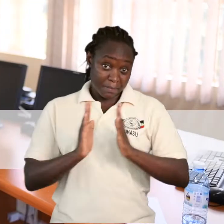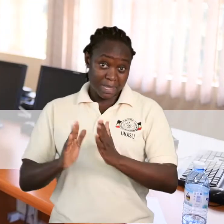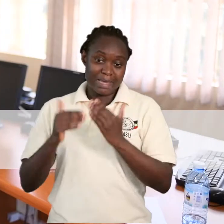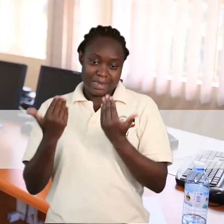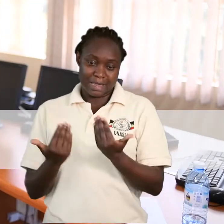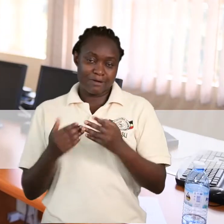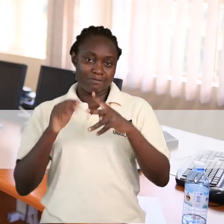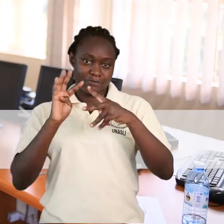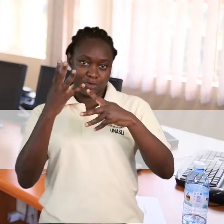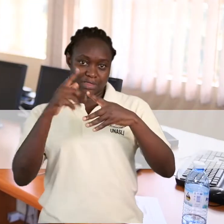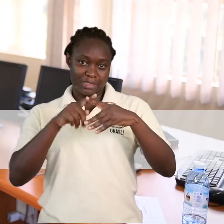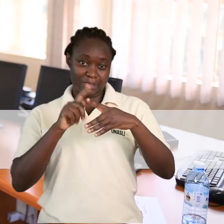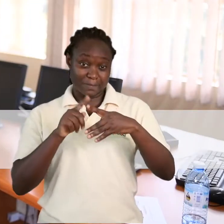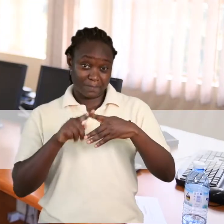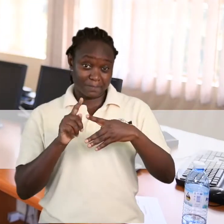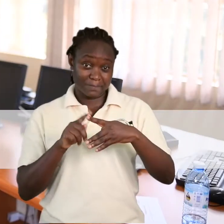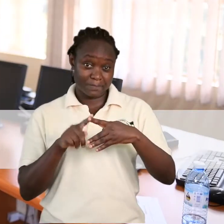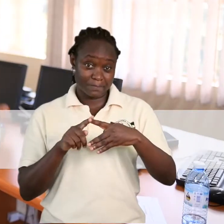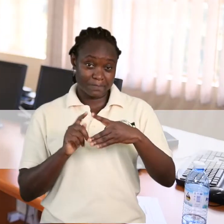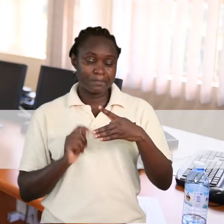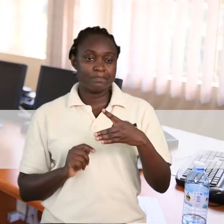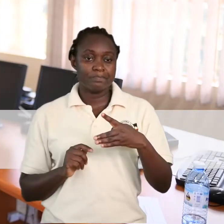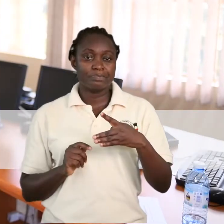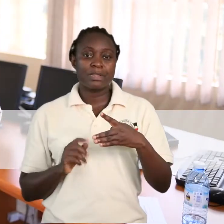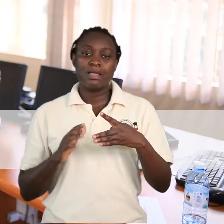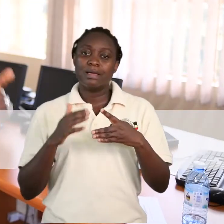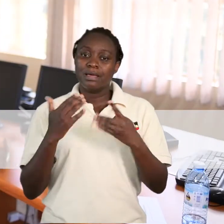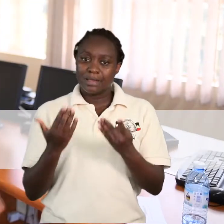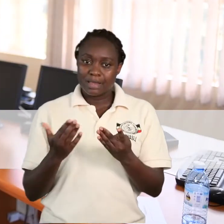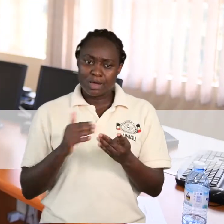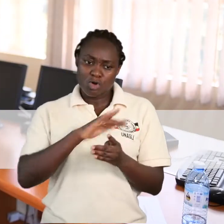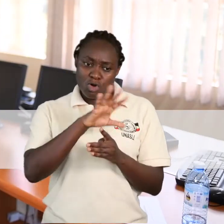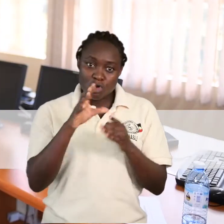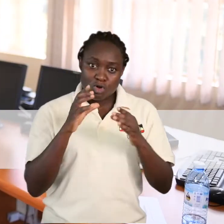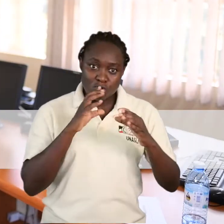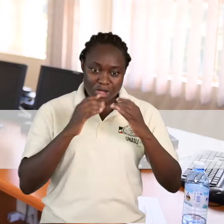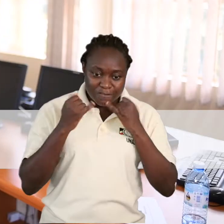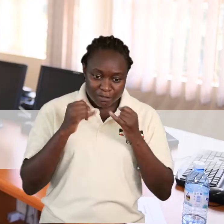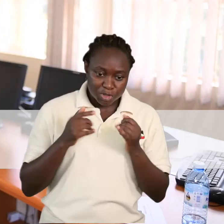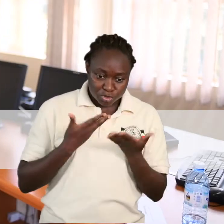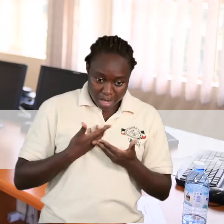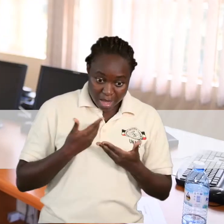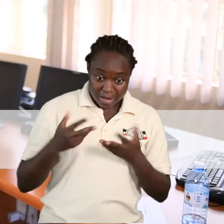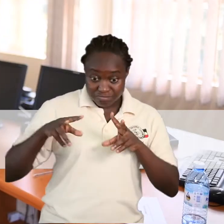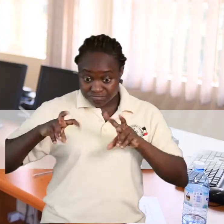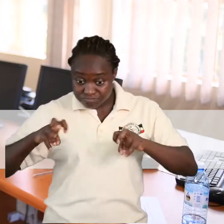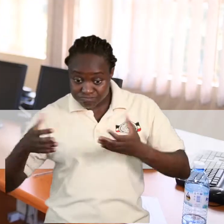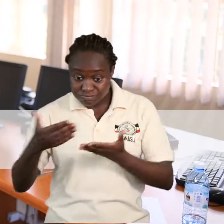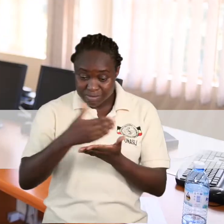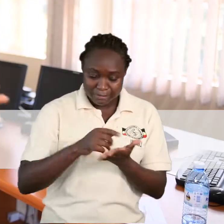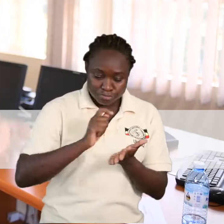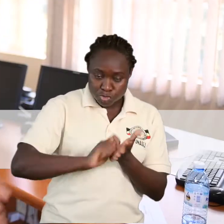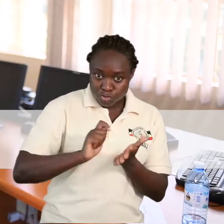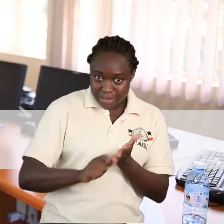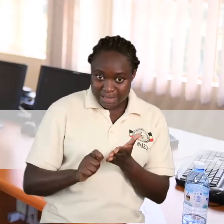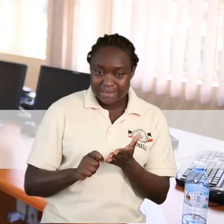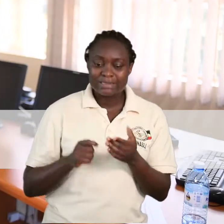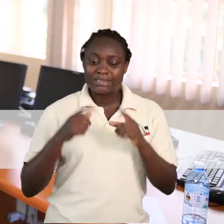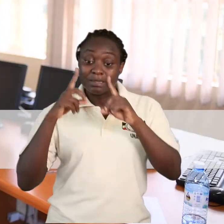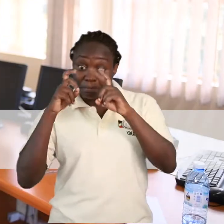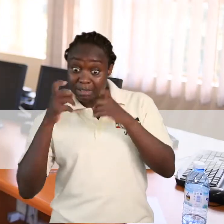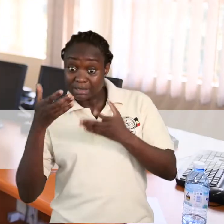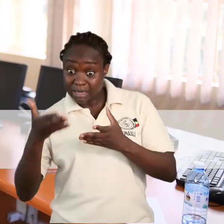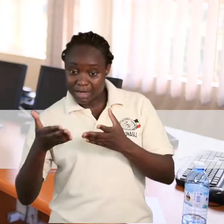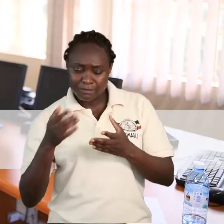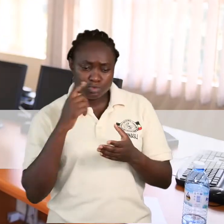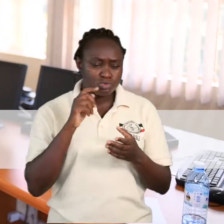4. You combine your written message and image. You look at the image,